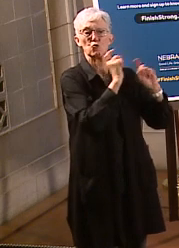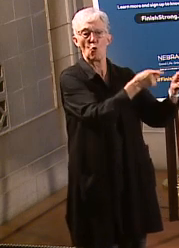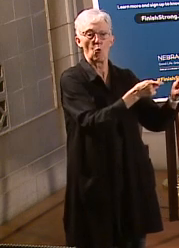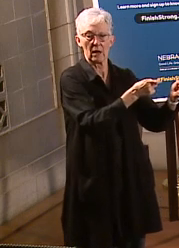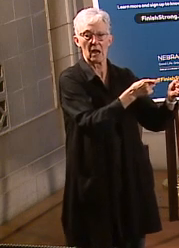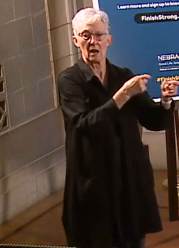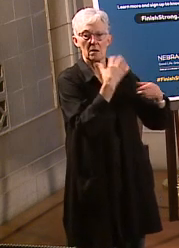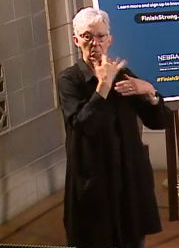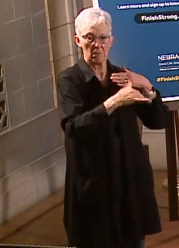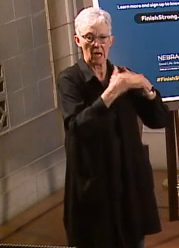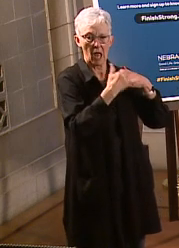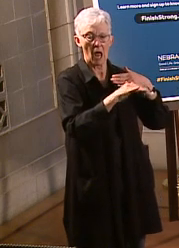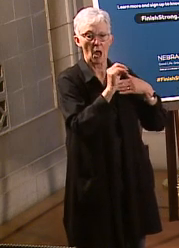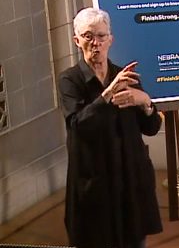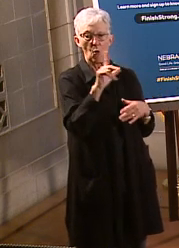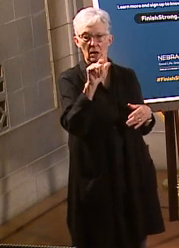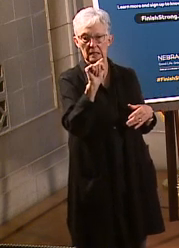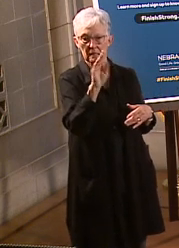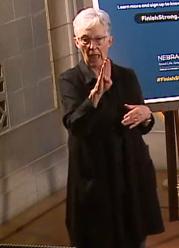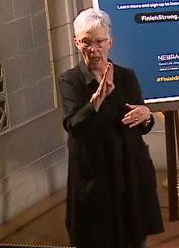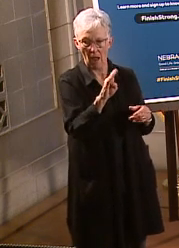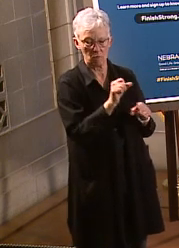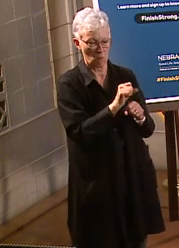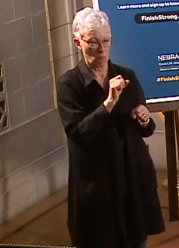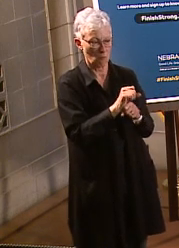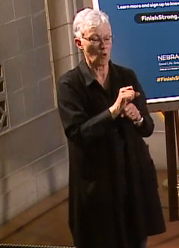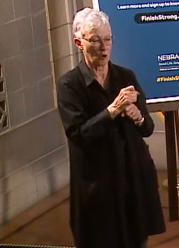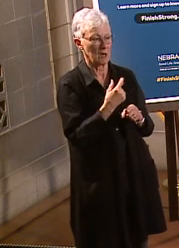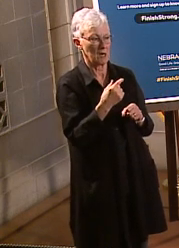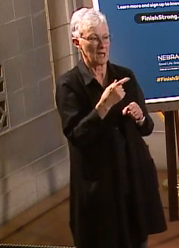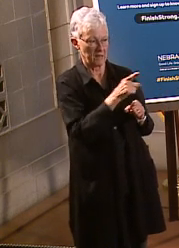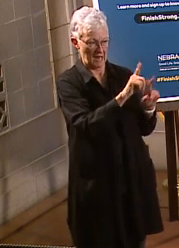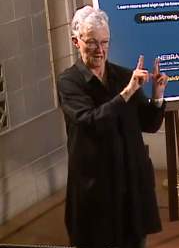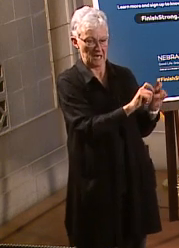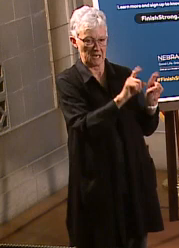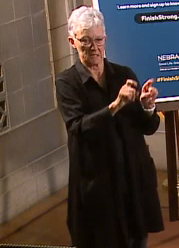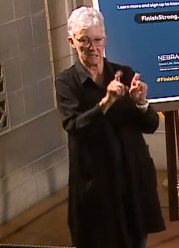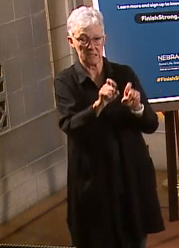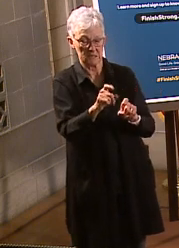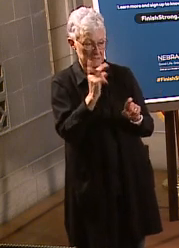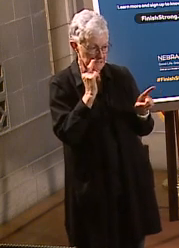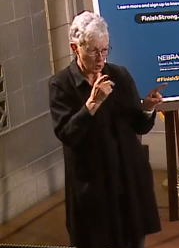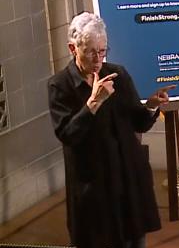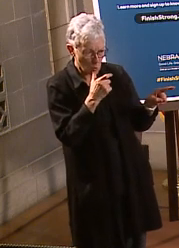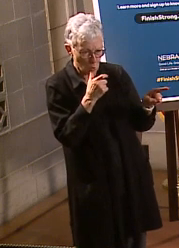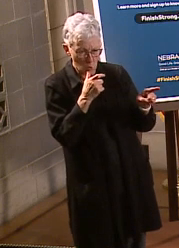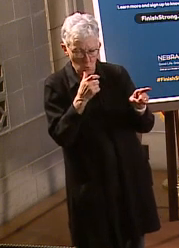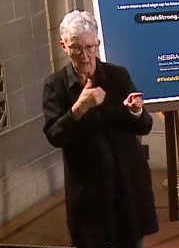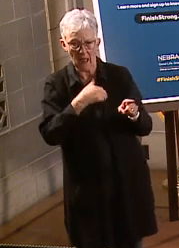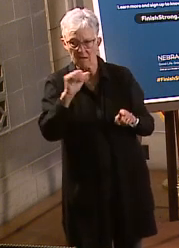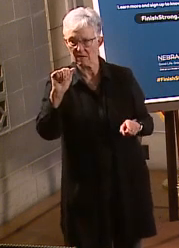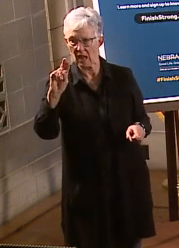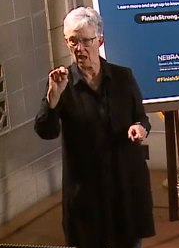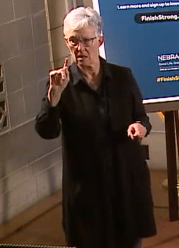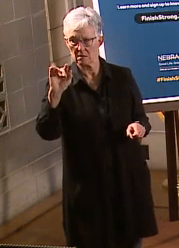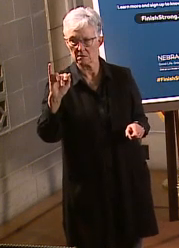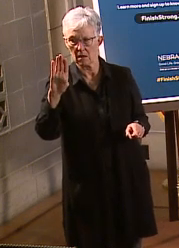a lab work, on what their antibody prevalence is. And we're seeing right around a 20%,